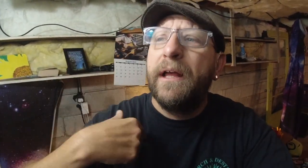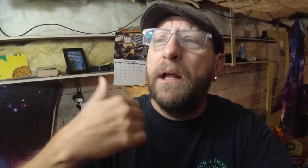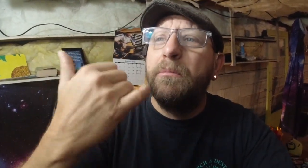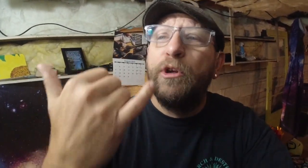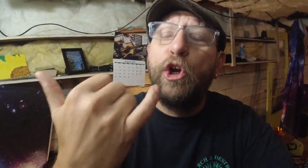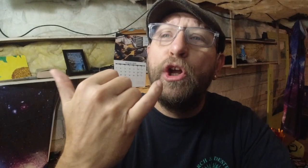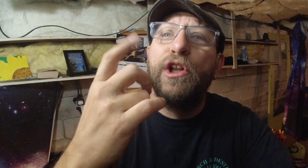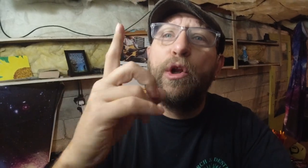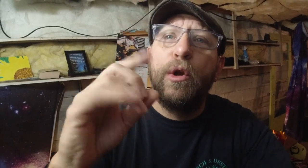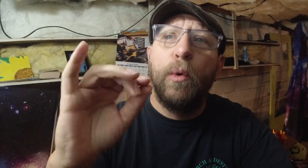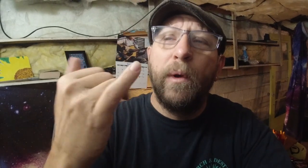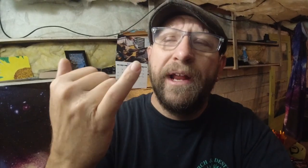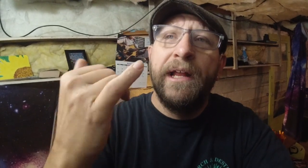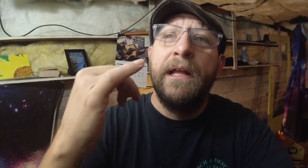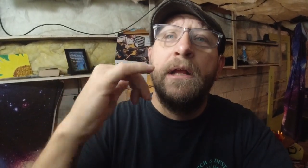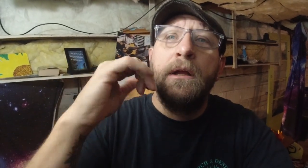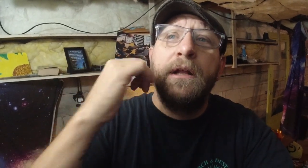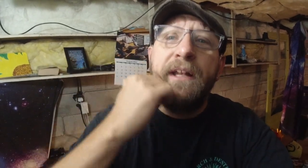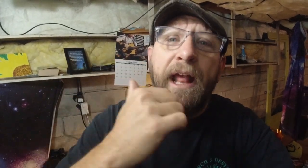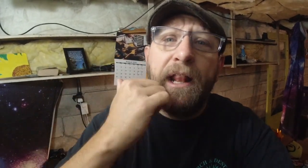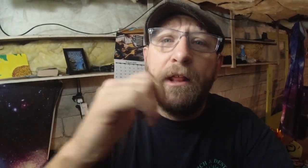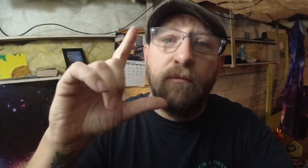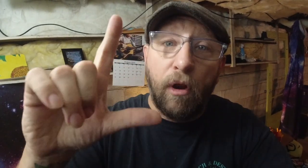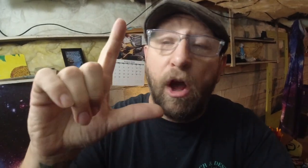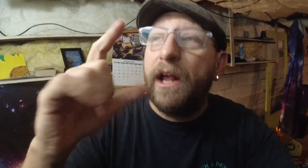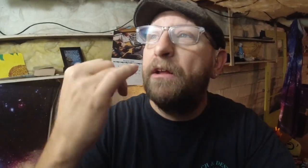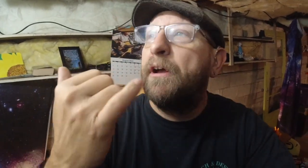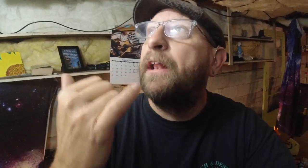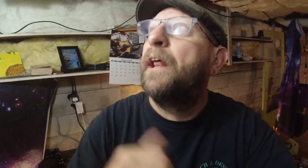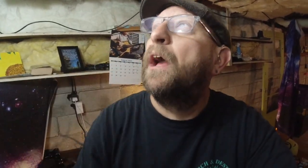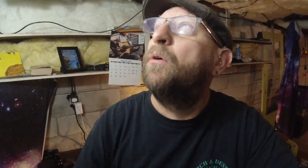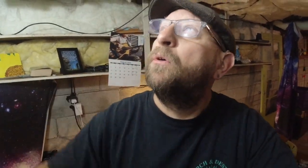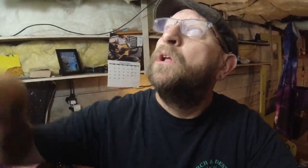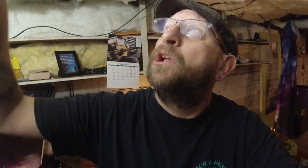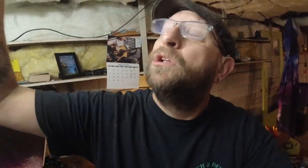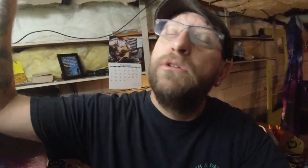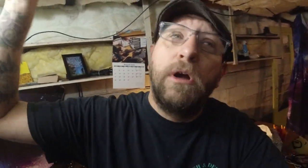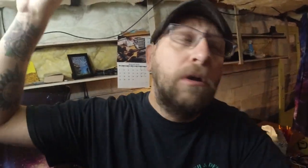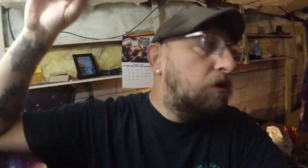I'm currently doing daily vlogging right now. So,